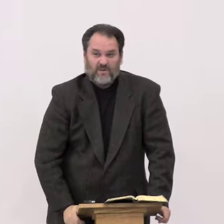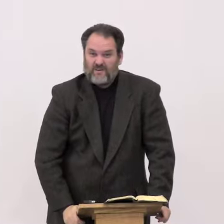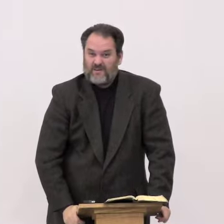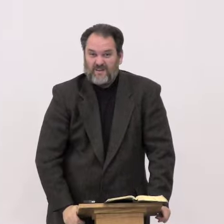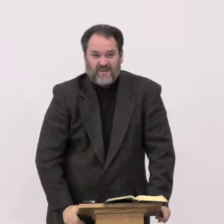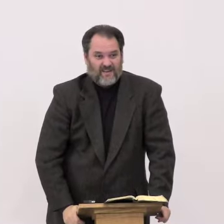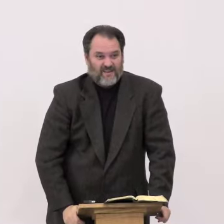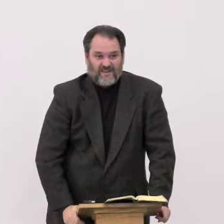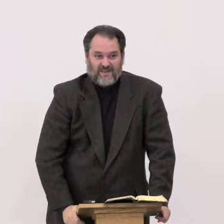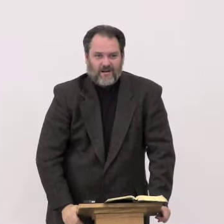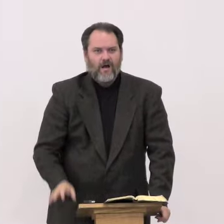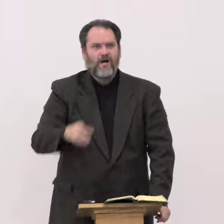That's all.